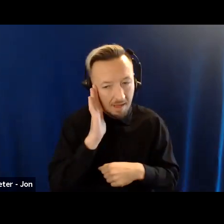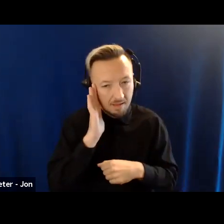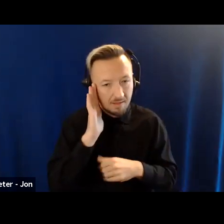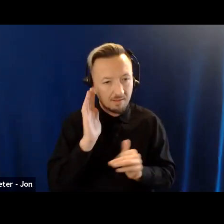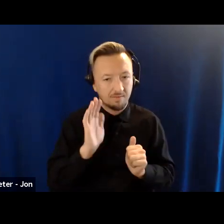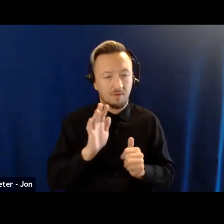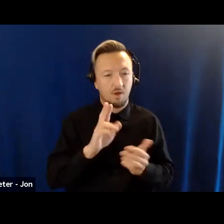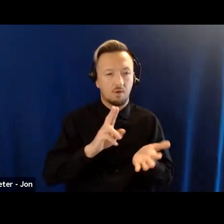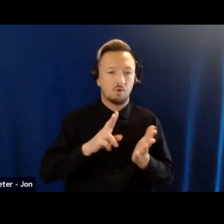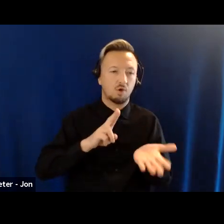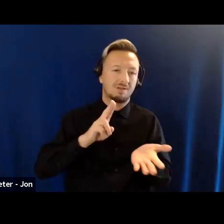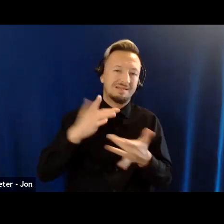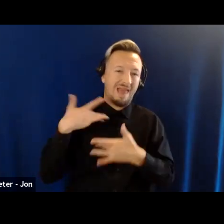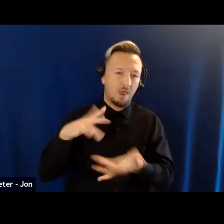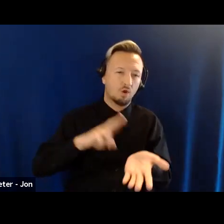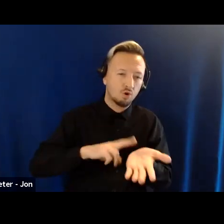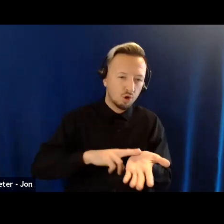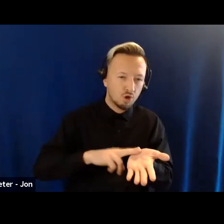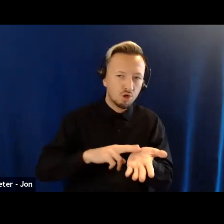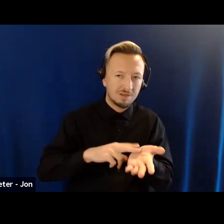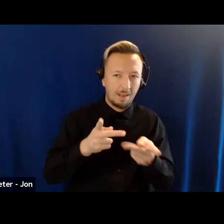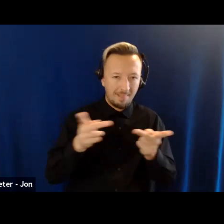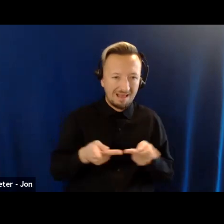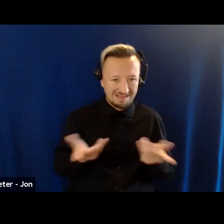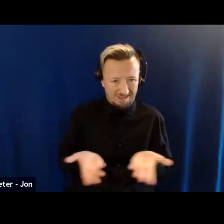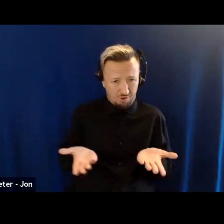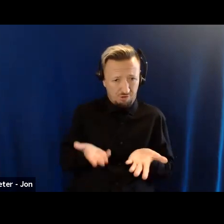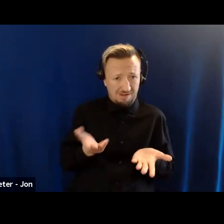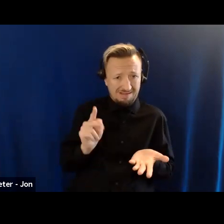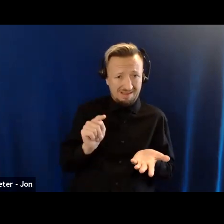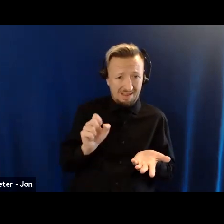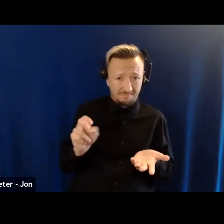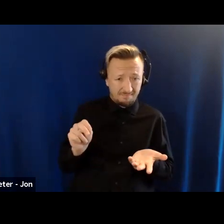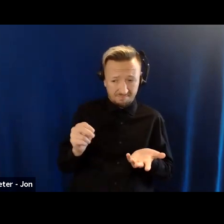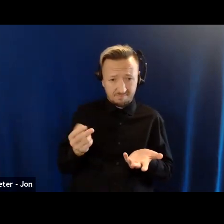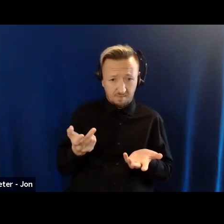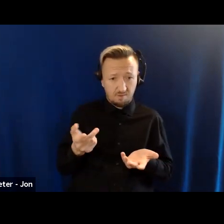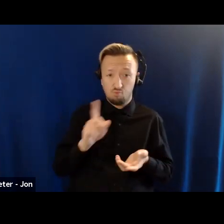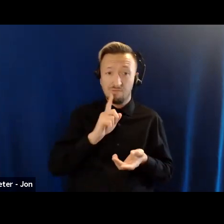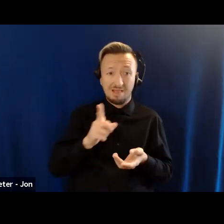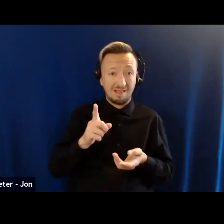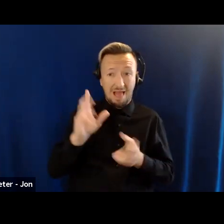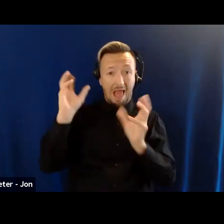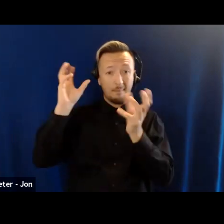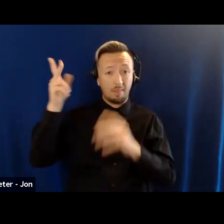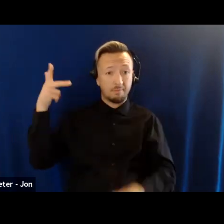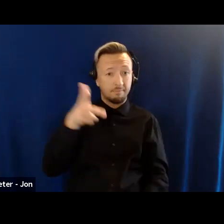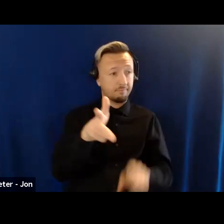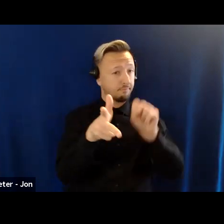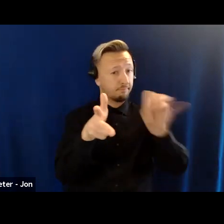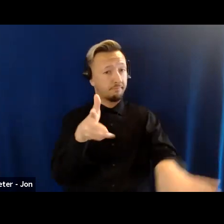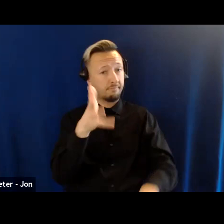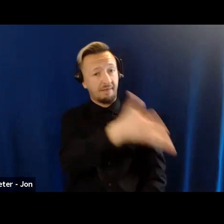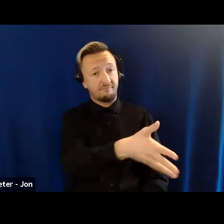a nursing facility here in Tennessee. And they're literally just being dropped off from an ambulance and then